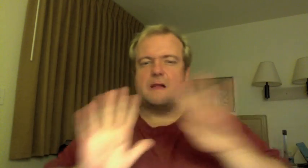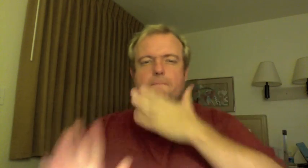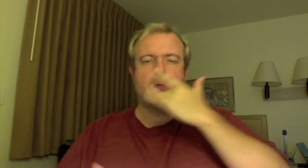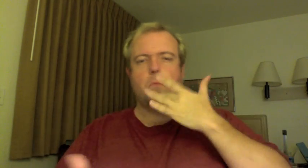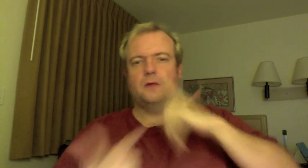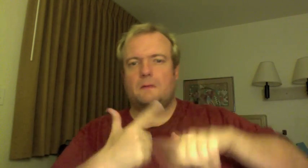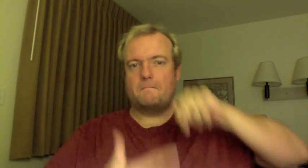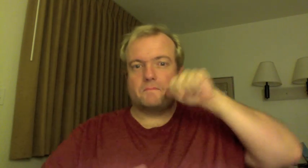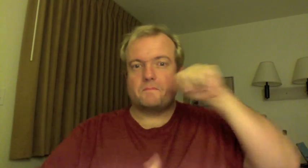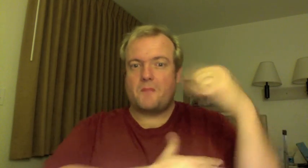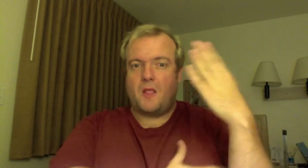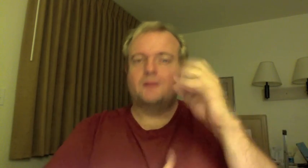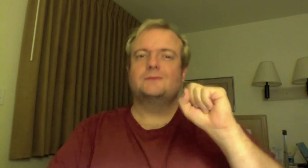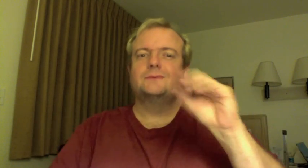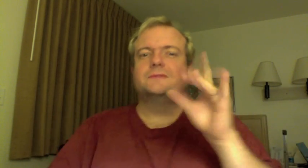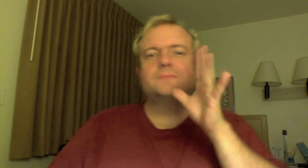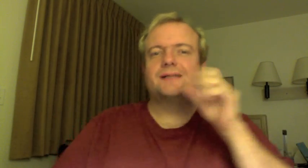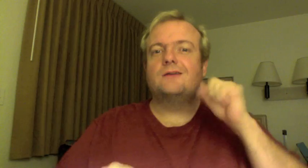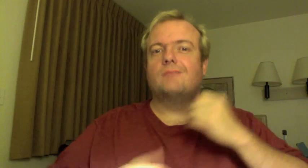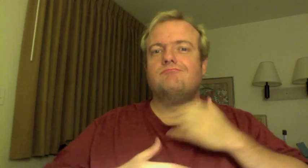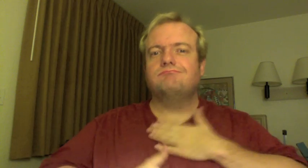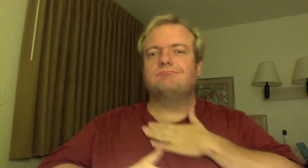So I think our new design is better than the original plan.